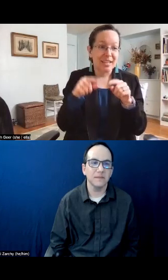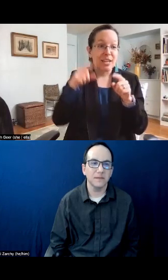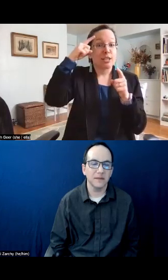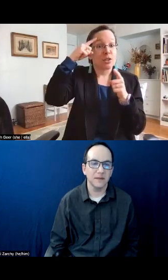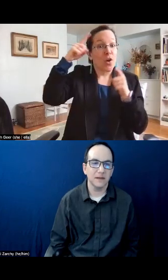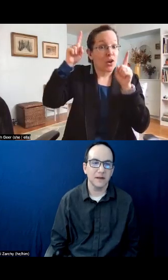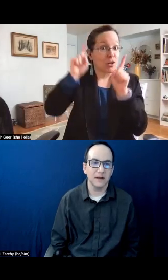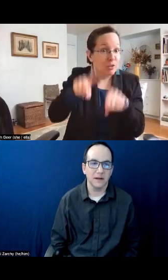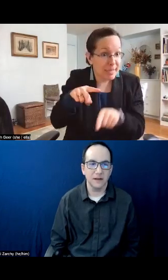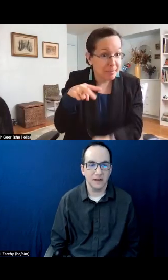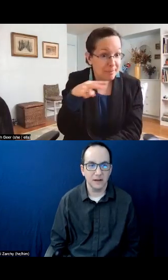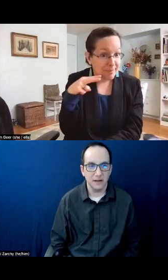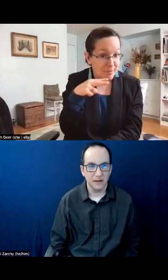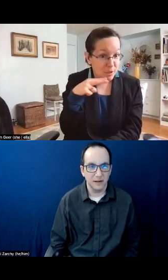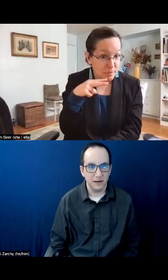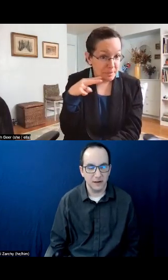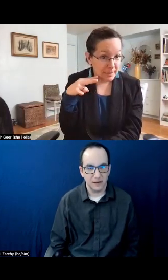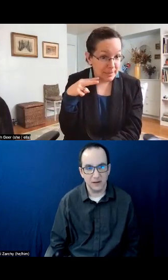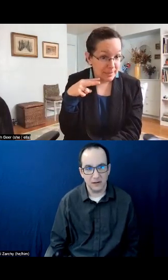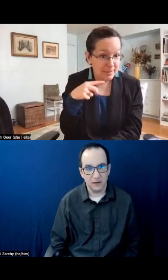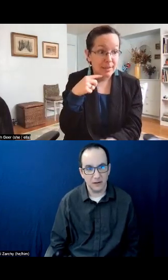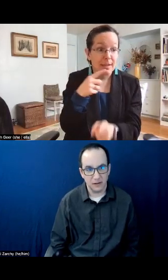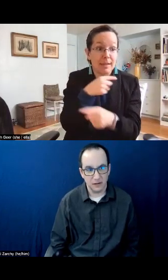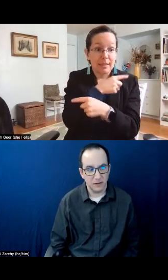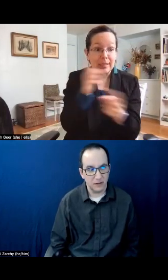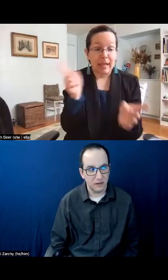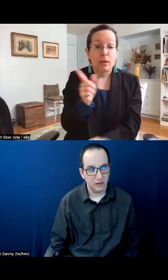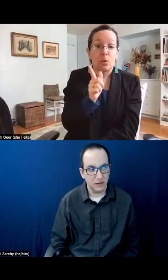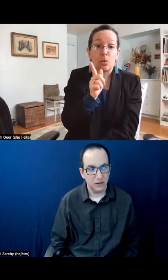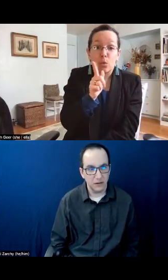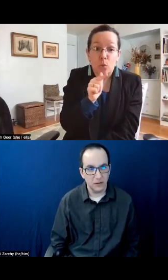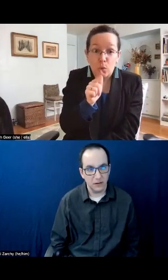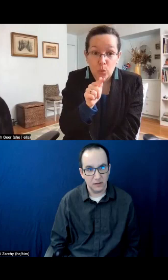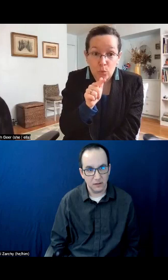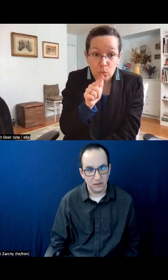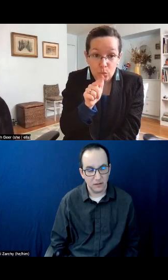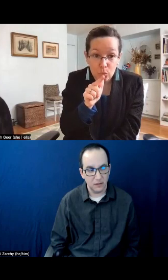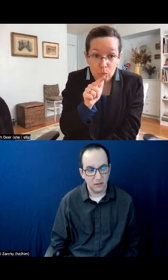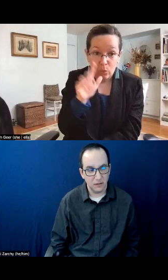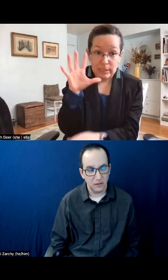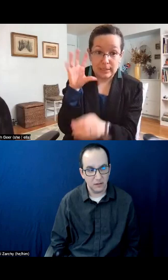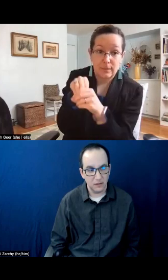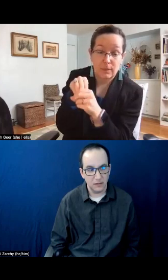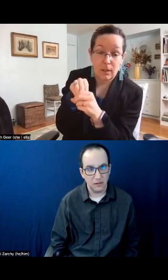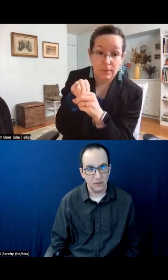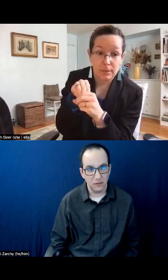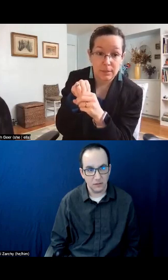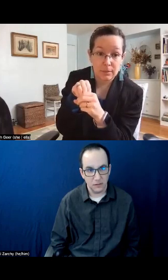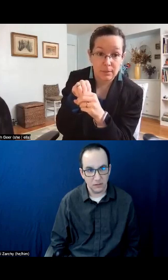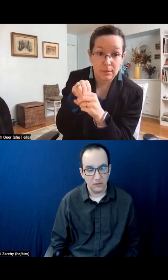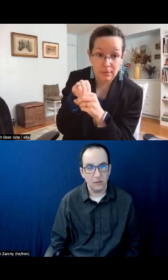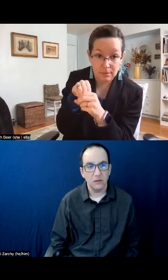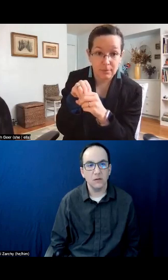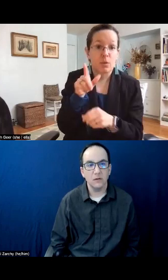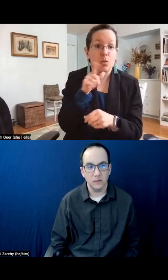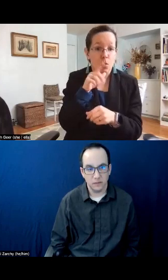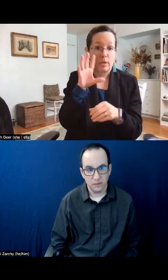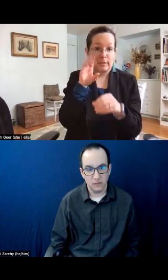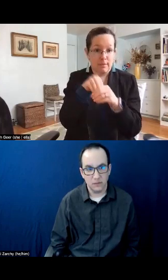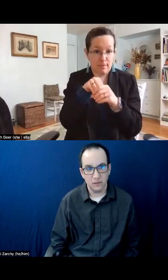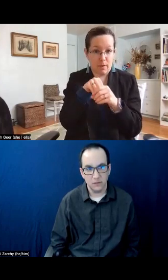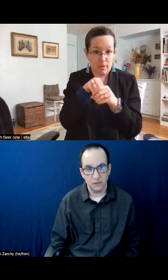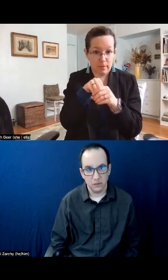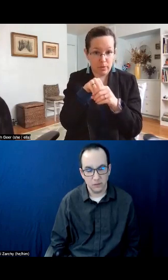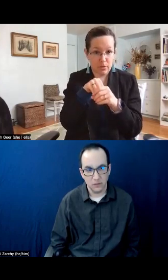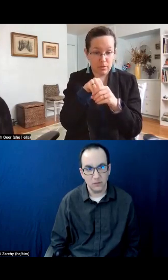Okay, wanted to make sure that I had this slide here. Now, for inflectional morphology agreement verbs, just as a recap,